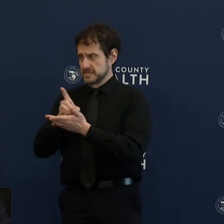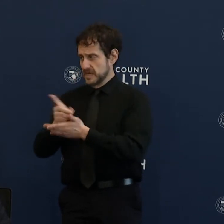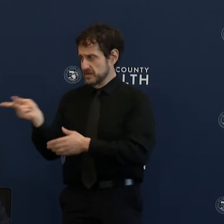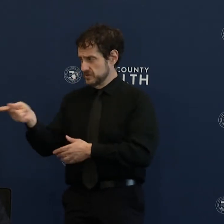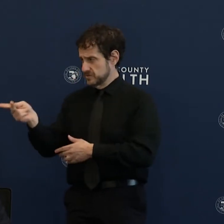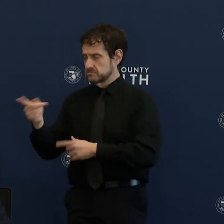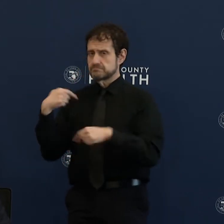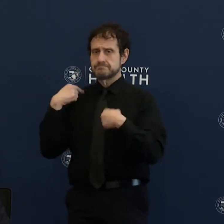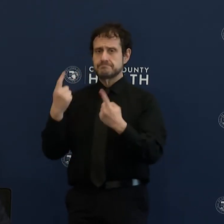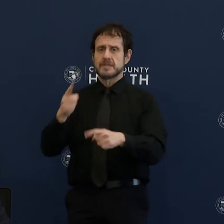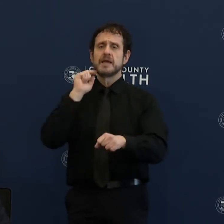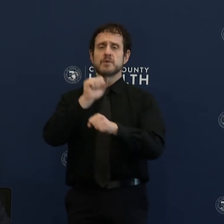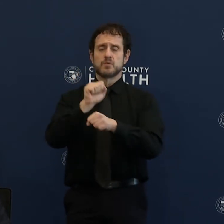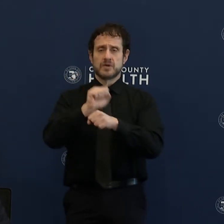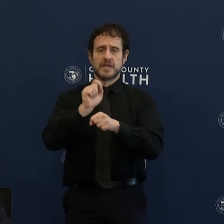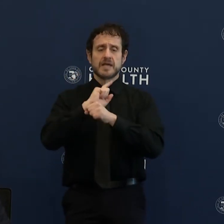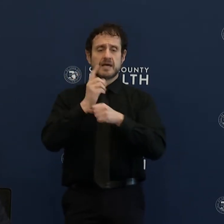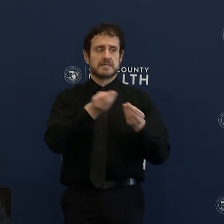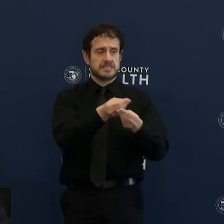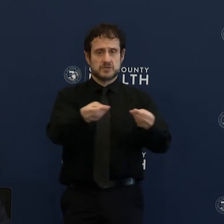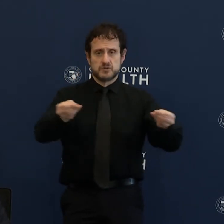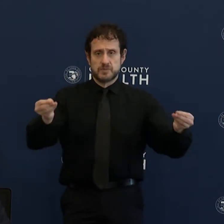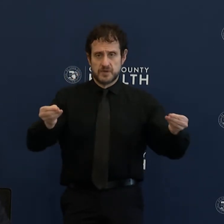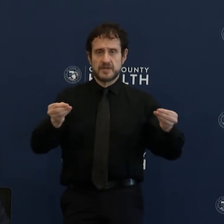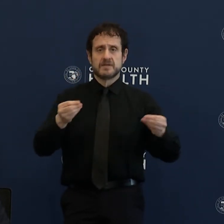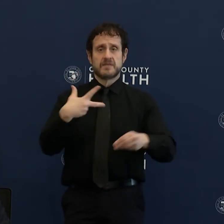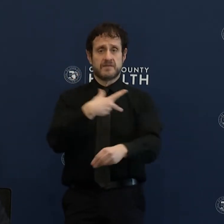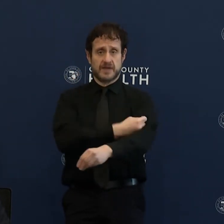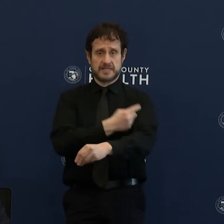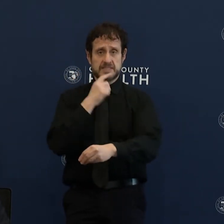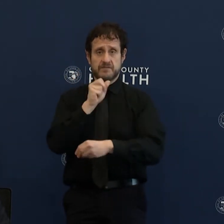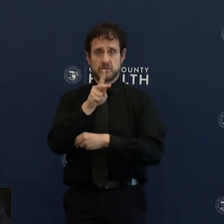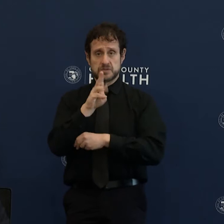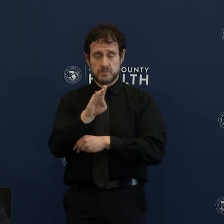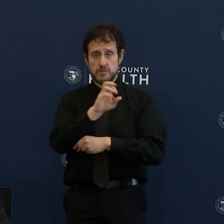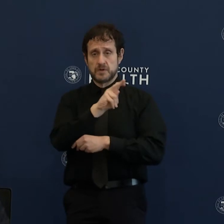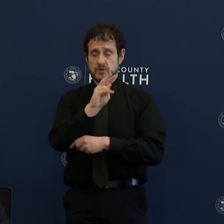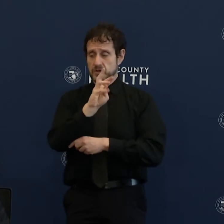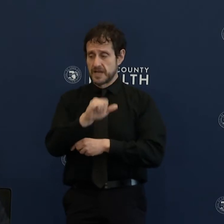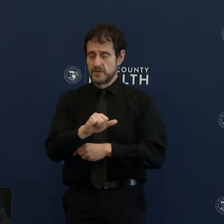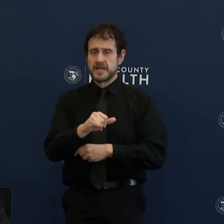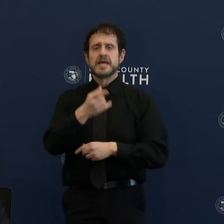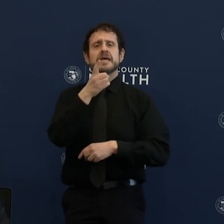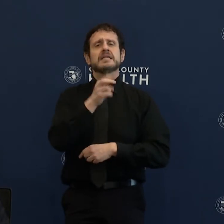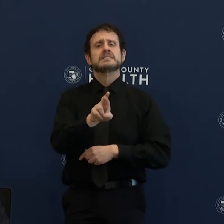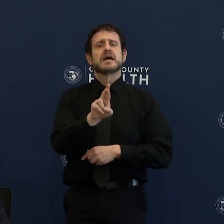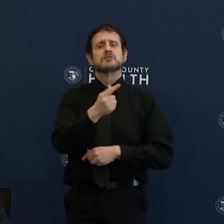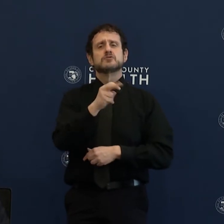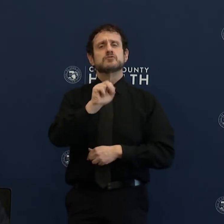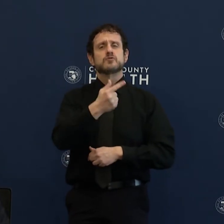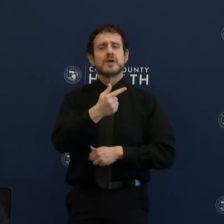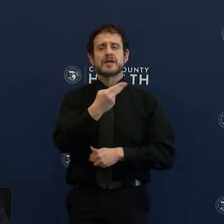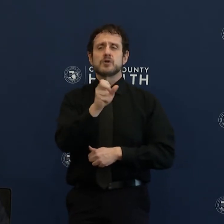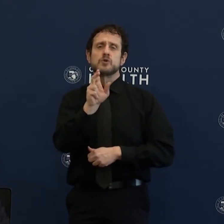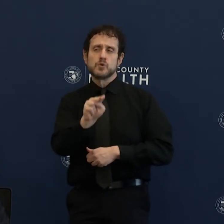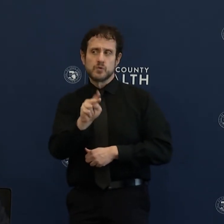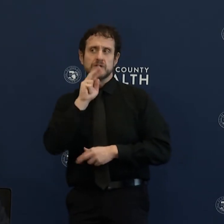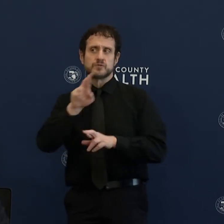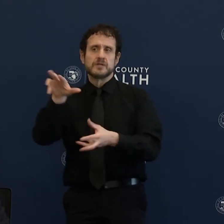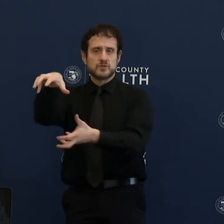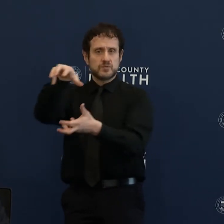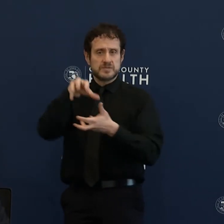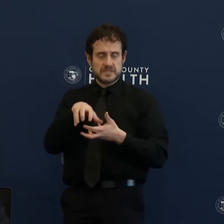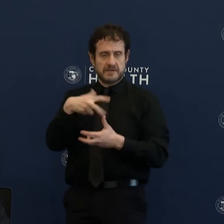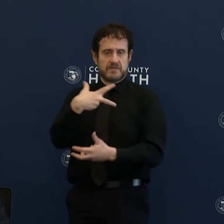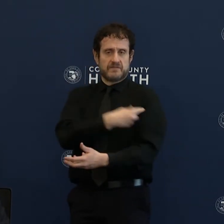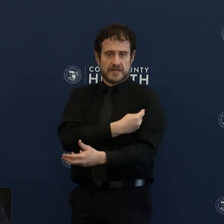been working on the vaccine distribution plans for Suburban County. Dr. Greg Hoon, who's presently getting ready for the vaccine shipment, is